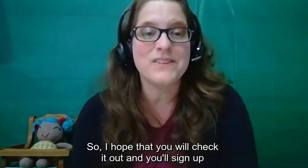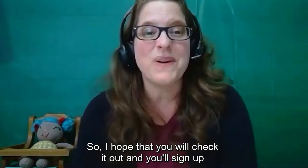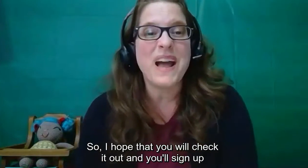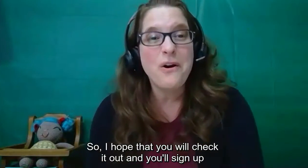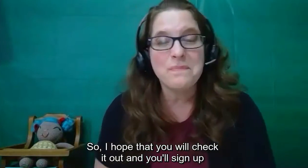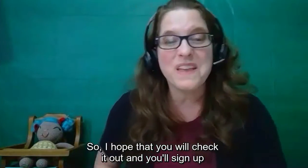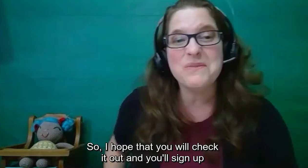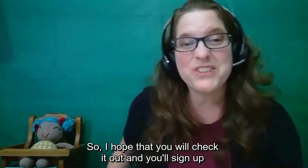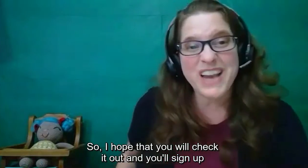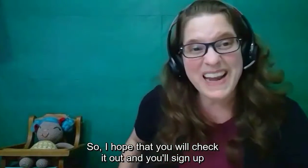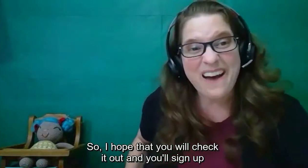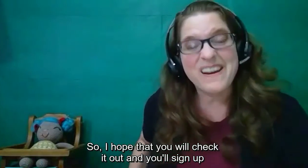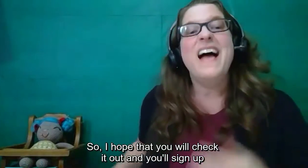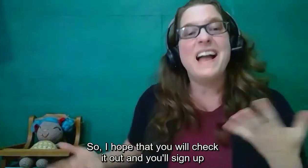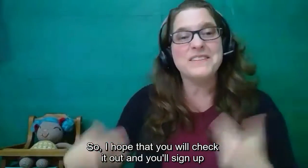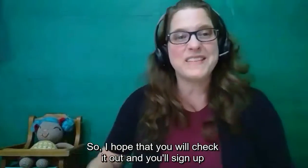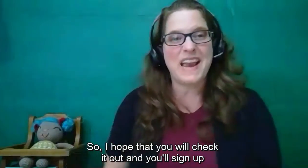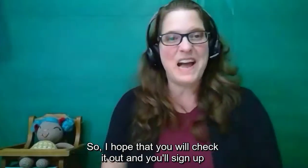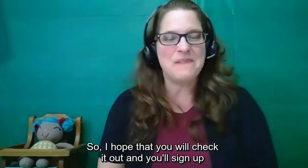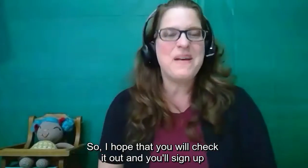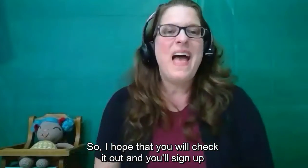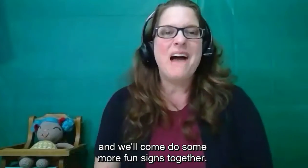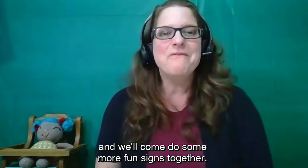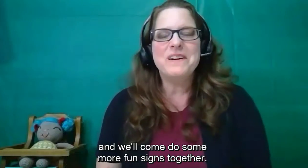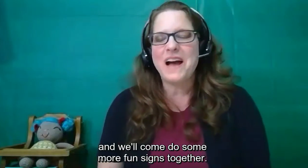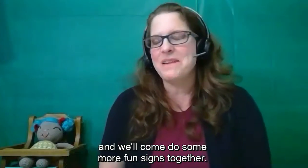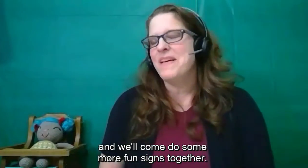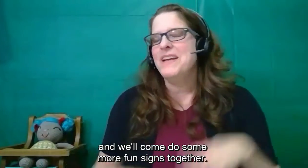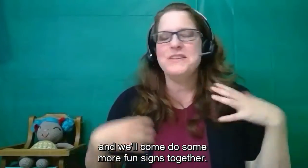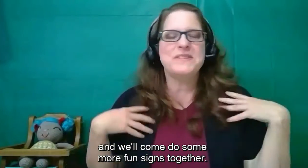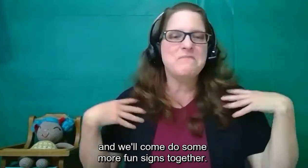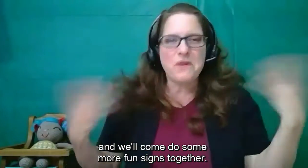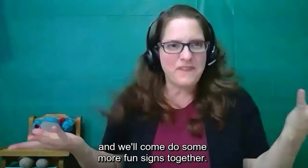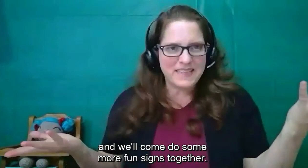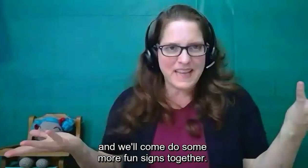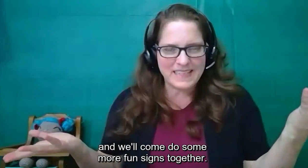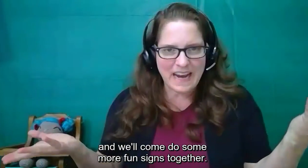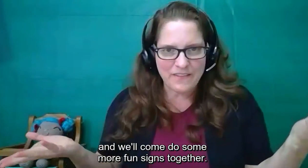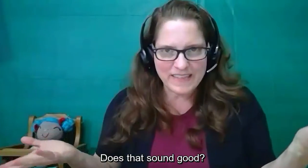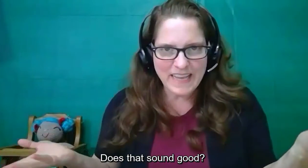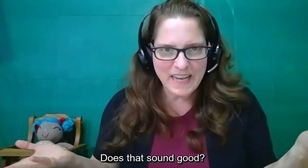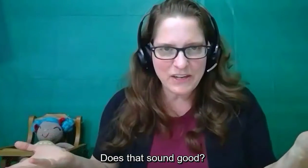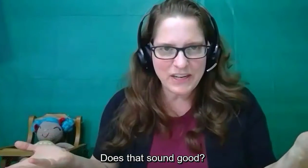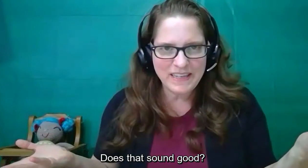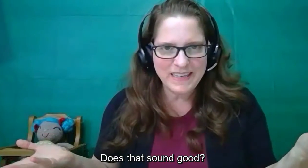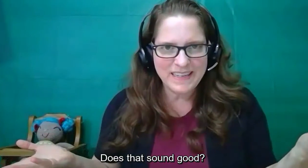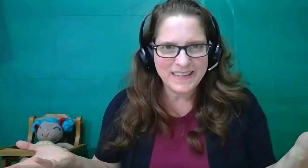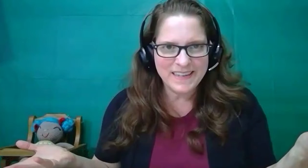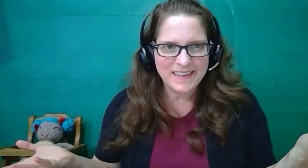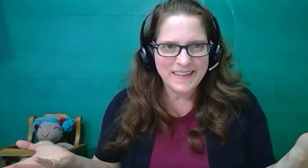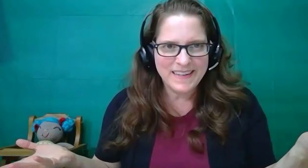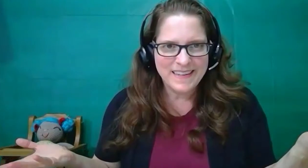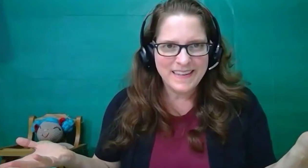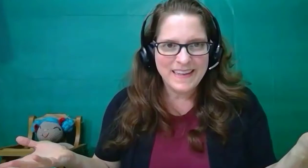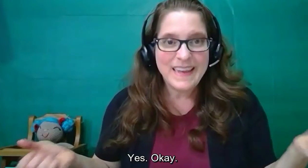I hope that you will check it out and you'll sign up and we'll come do some more fun signs together. Does that sound good?